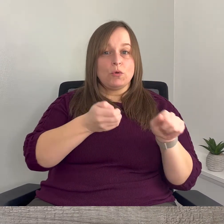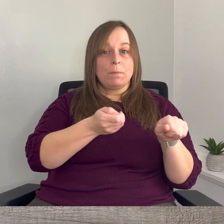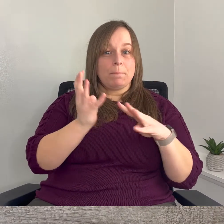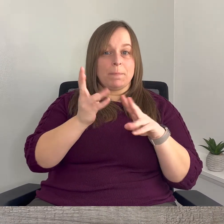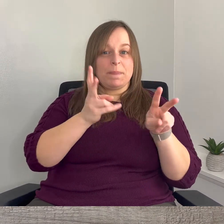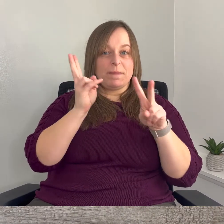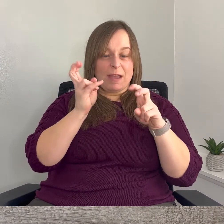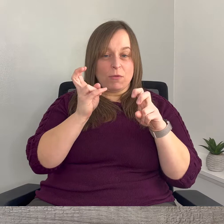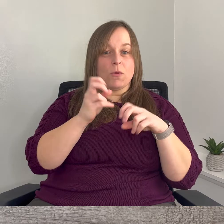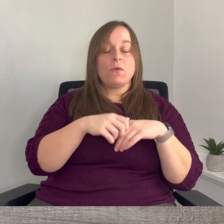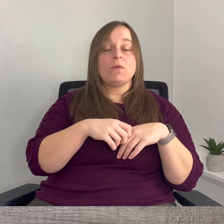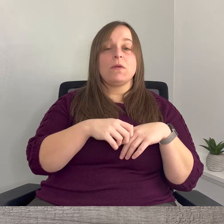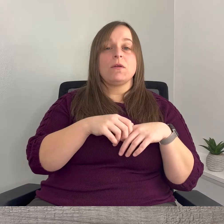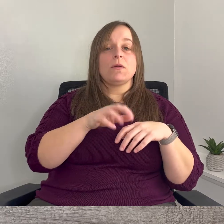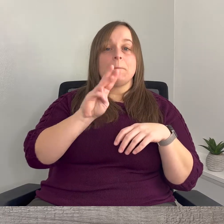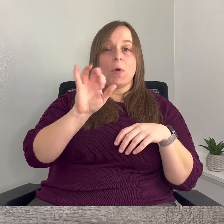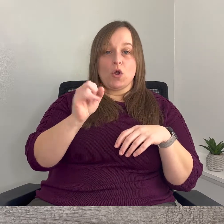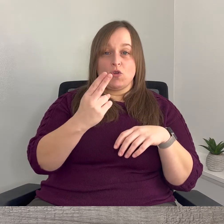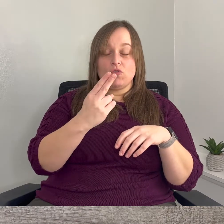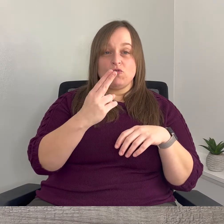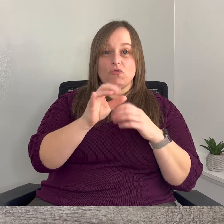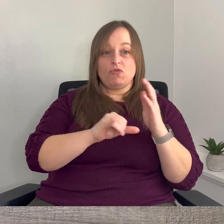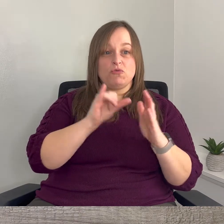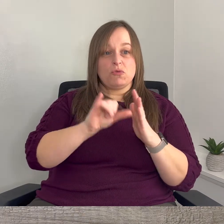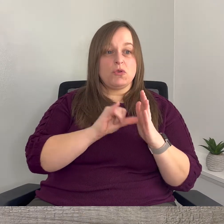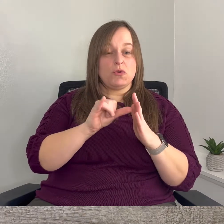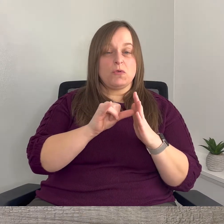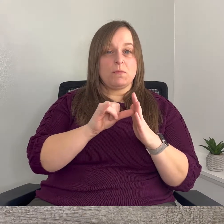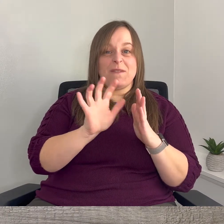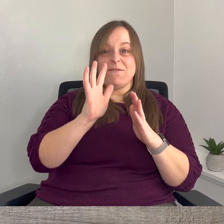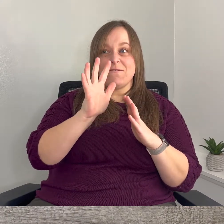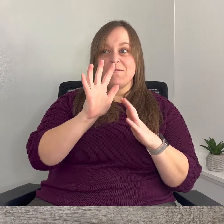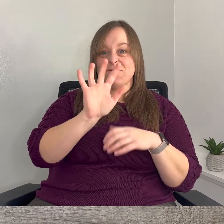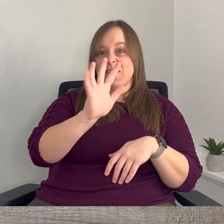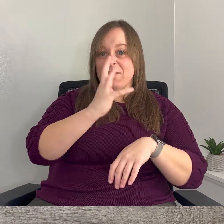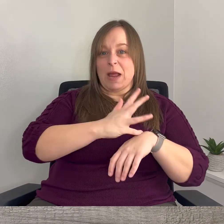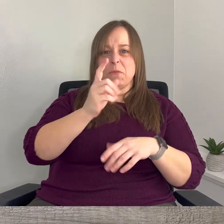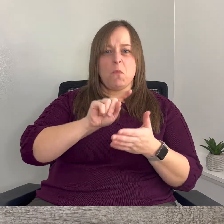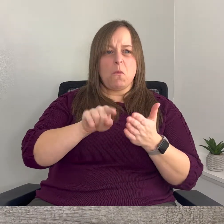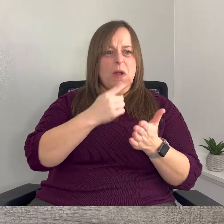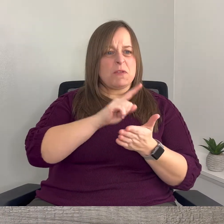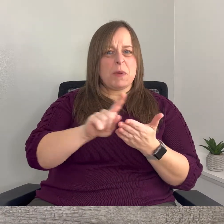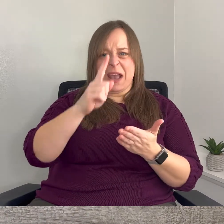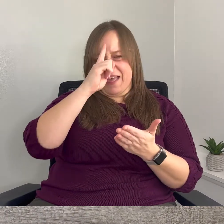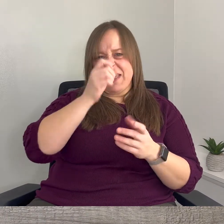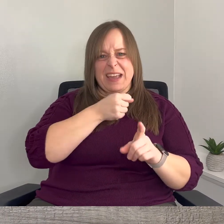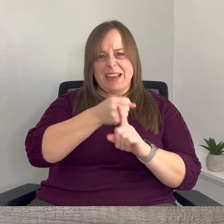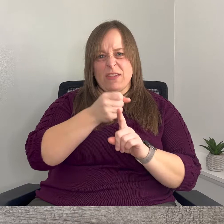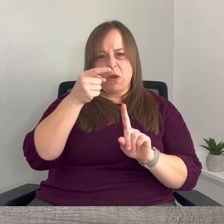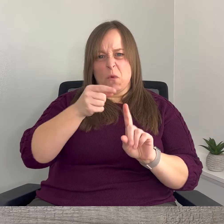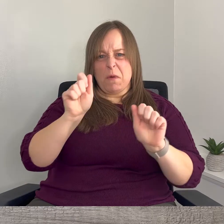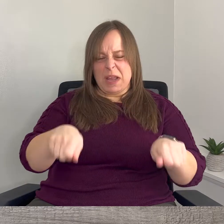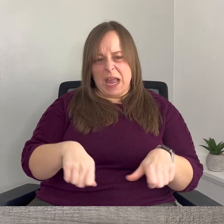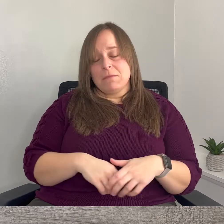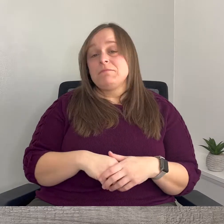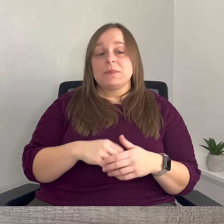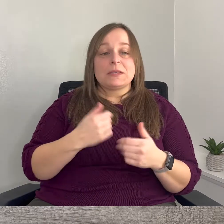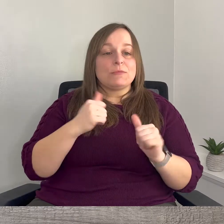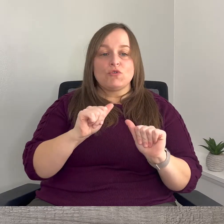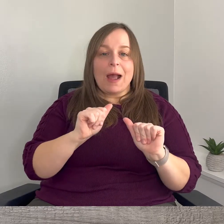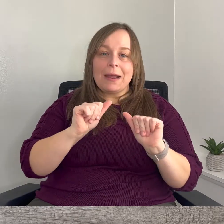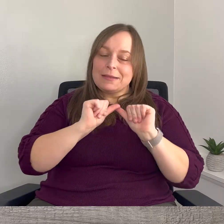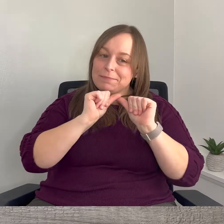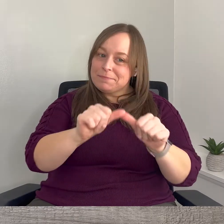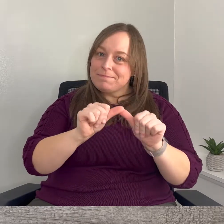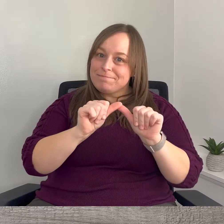post to YouTube 5 times in the month of March, which is basically like once a week. And I think I should be able to hit that goal